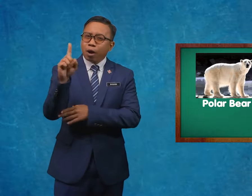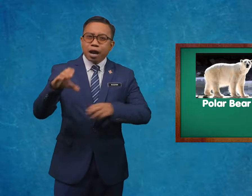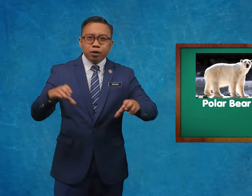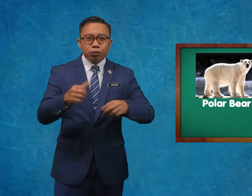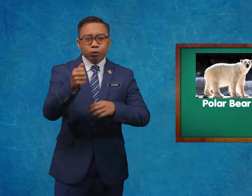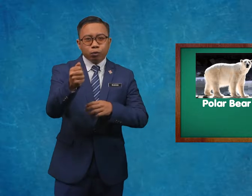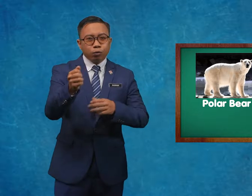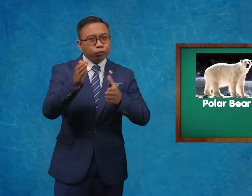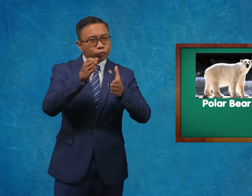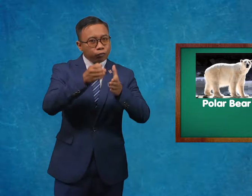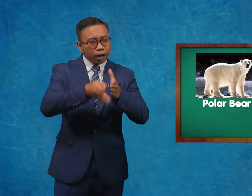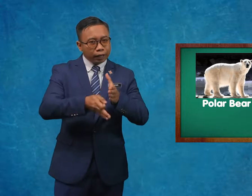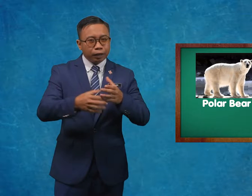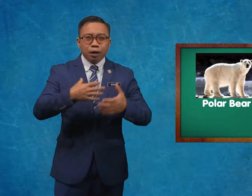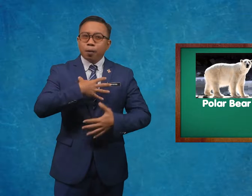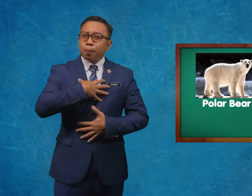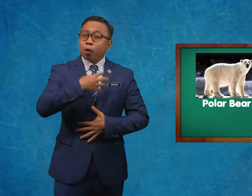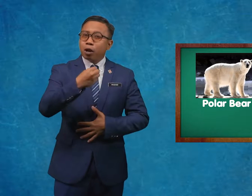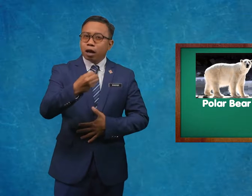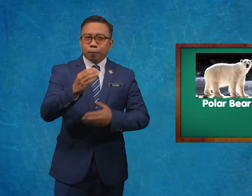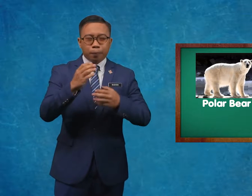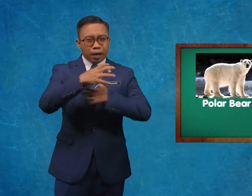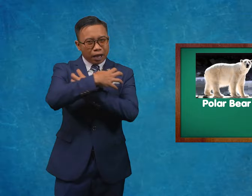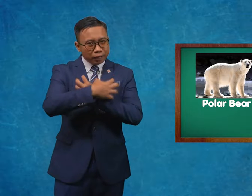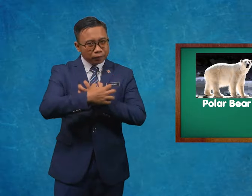Where do you find polar bear?